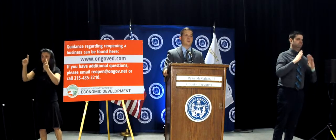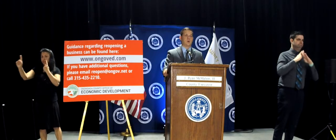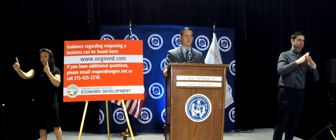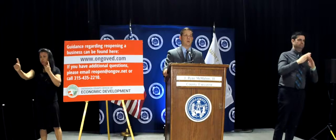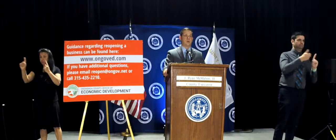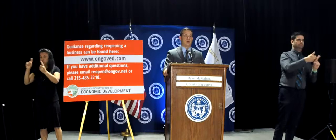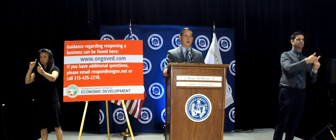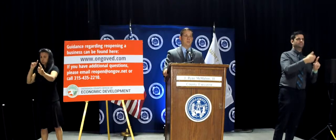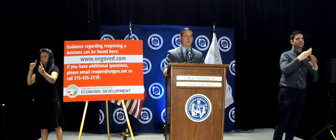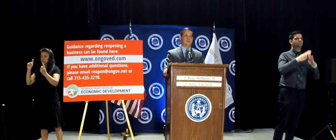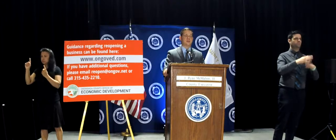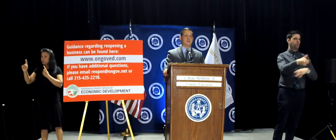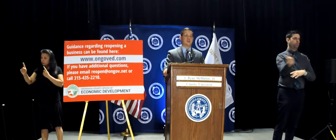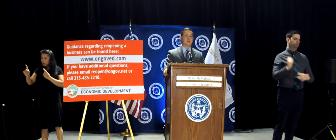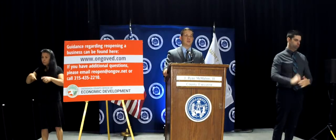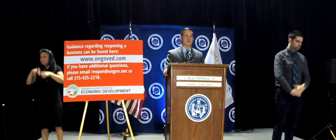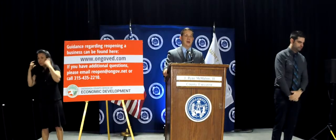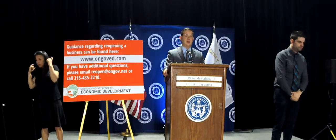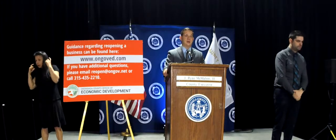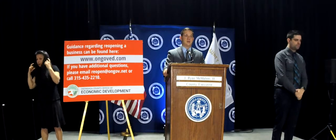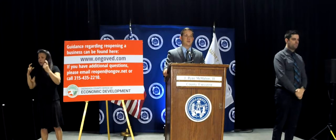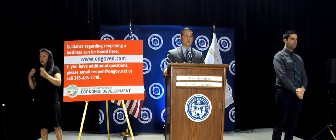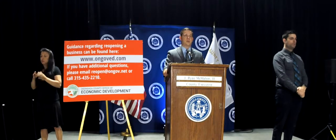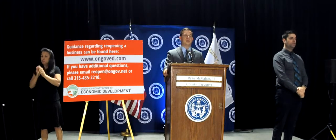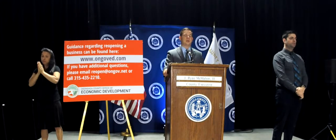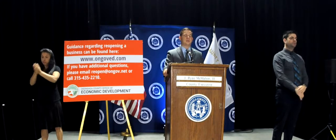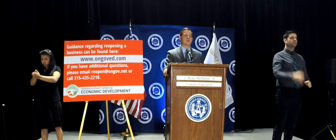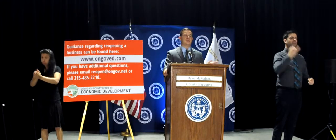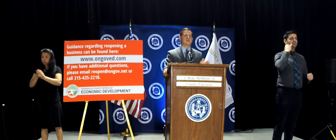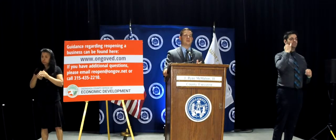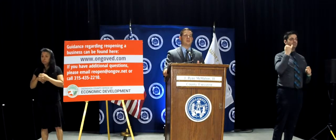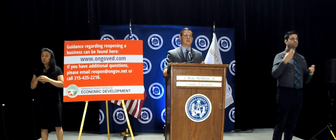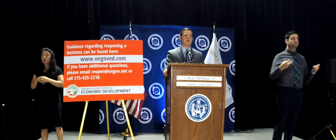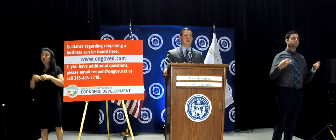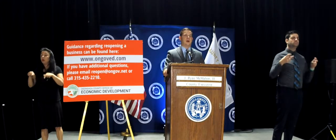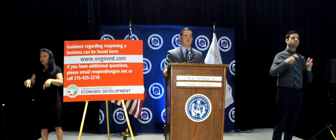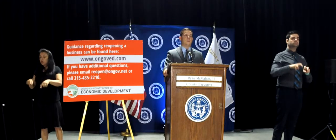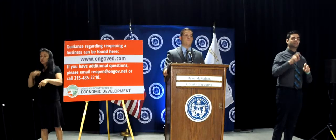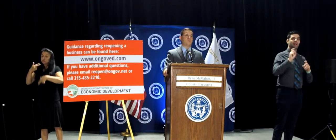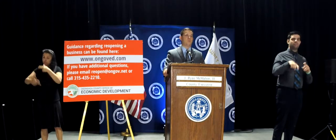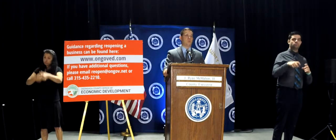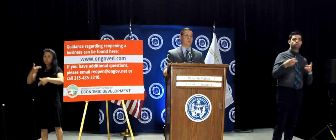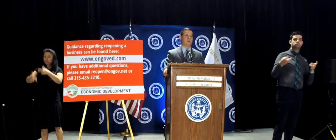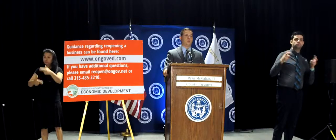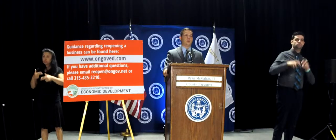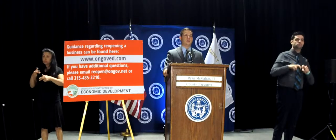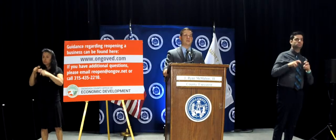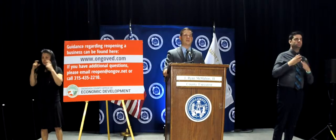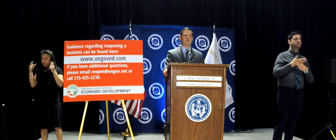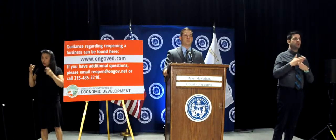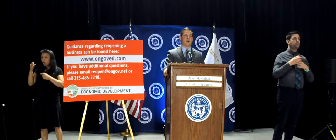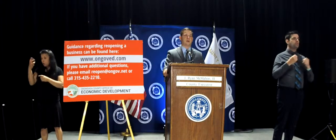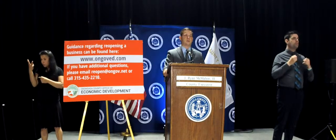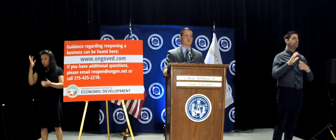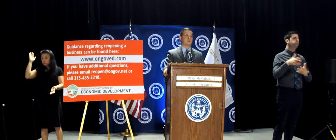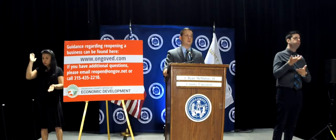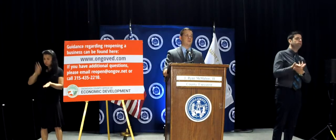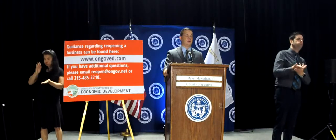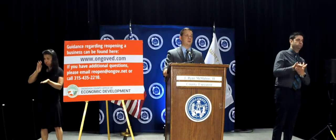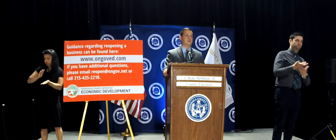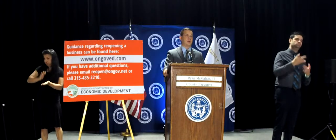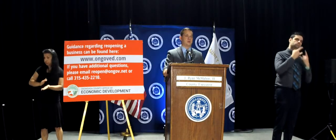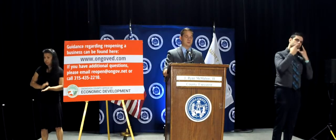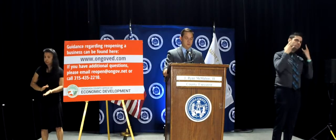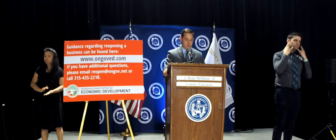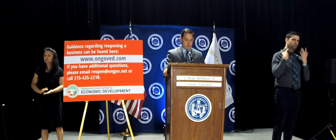worked. So please continue to do that so we can continue to see really, really significant progress with the